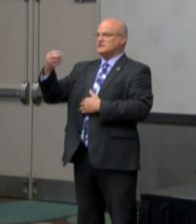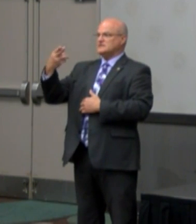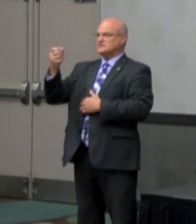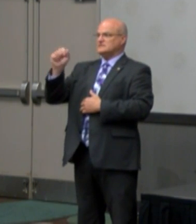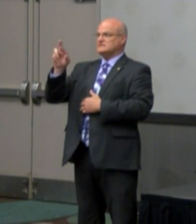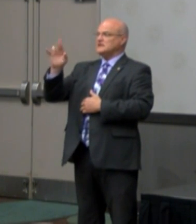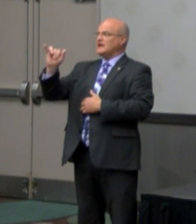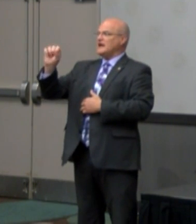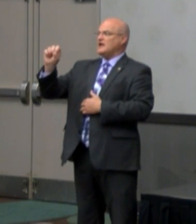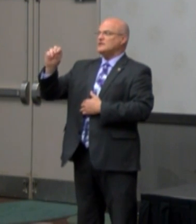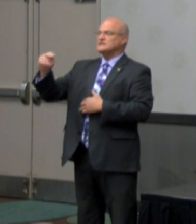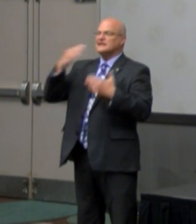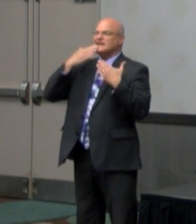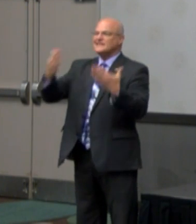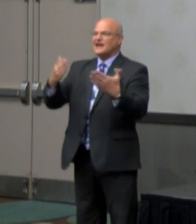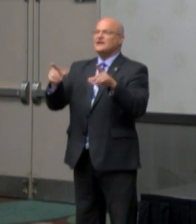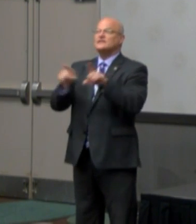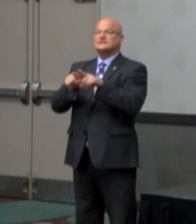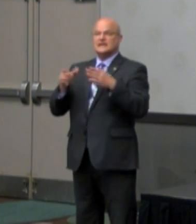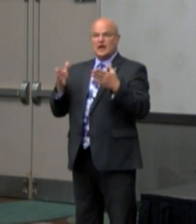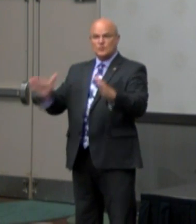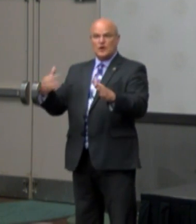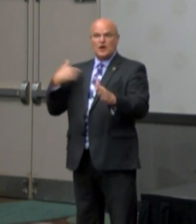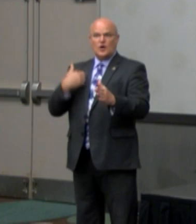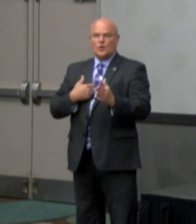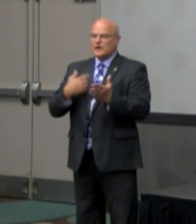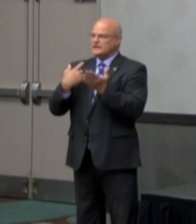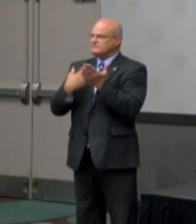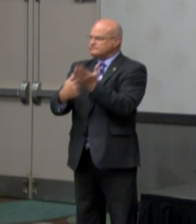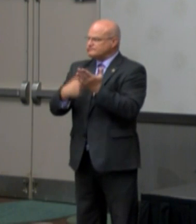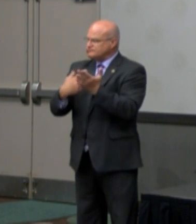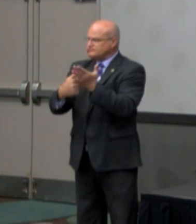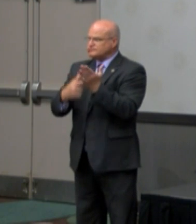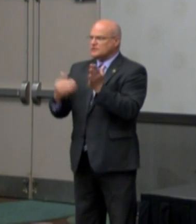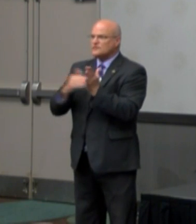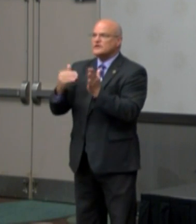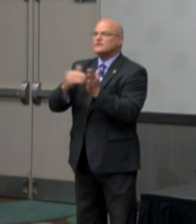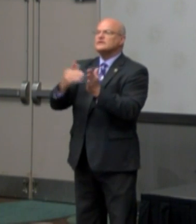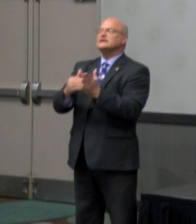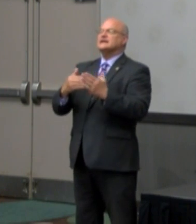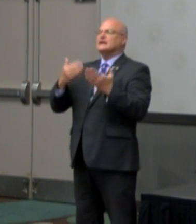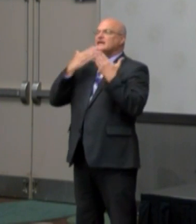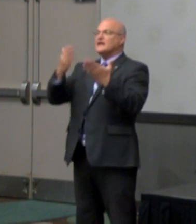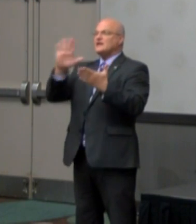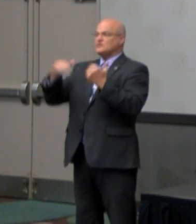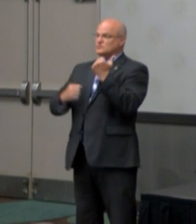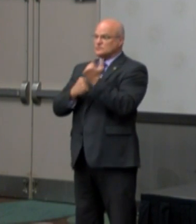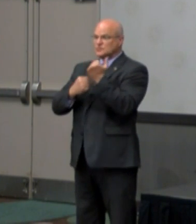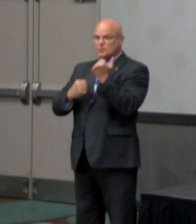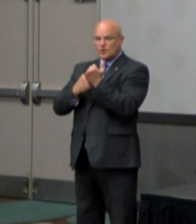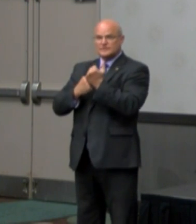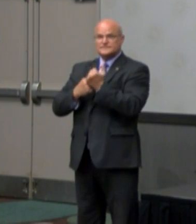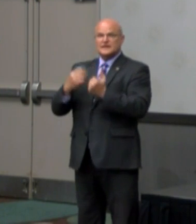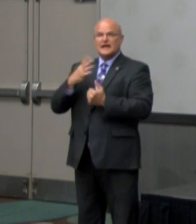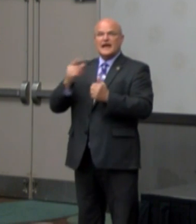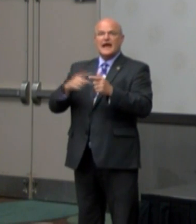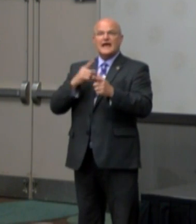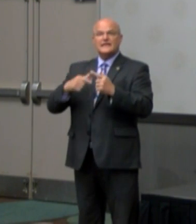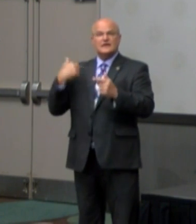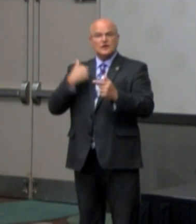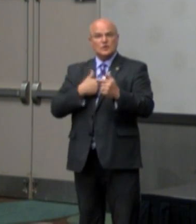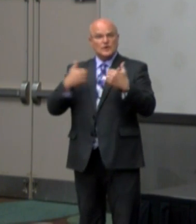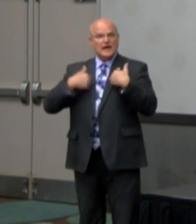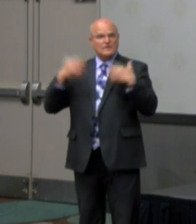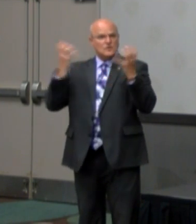you for this in the same way. We've talked frequently. Thank you for your support. And then we have